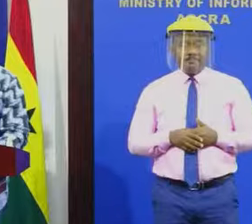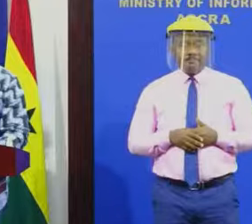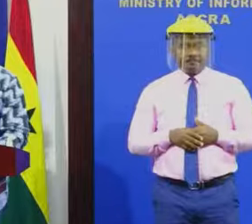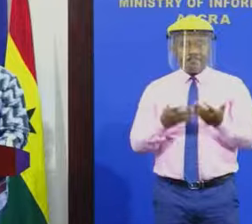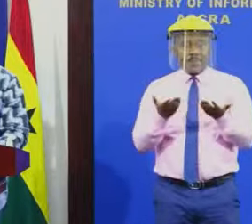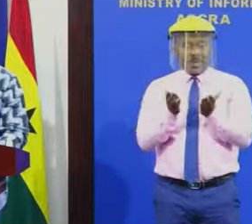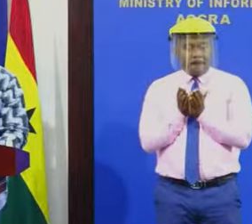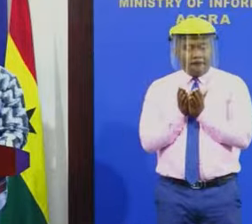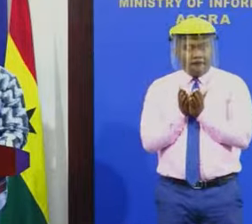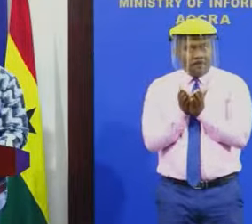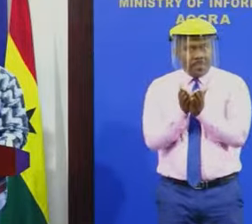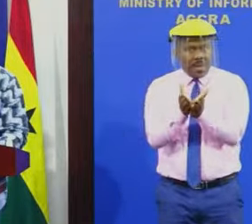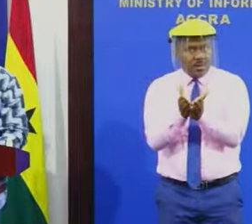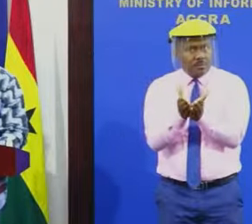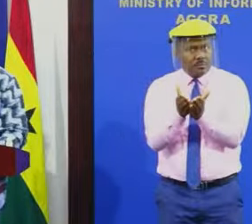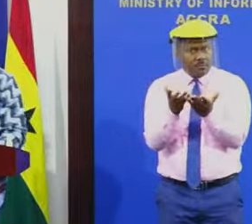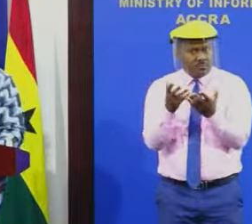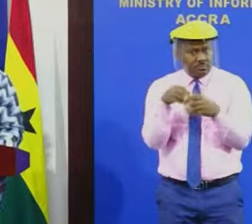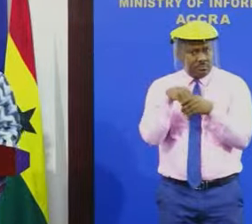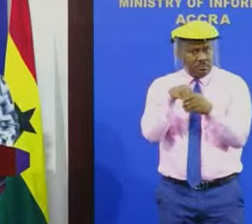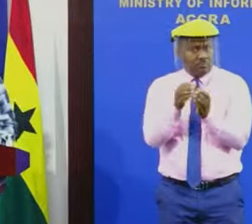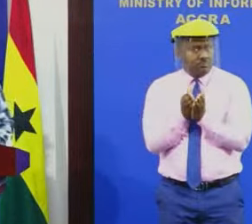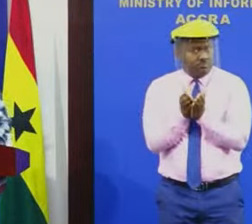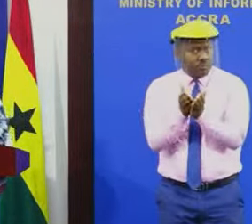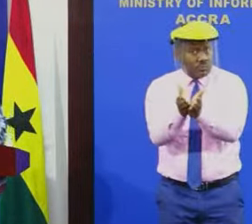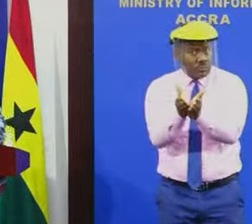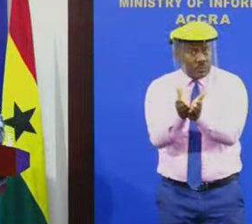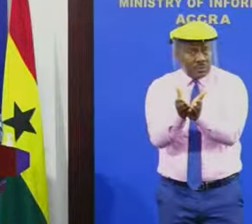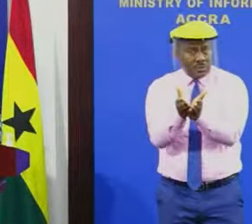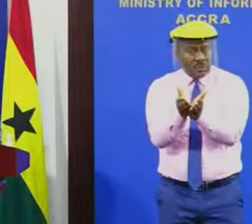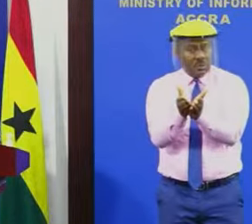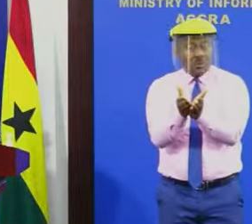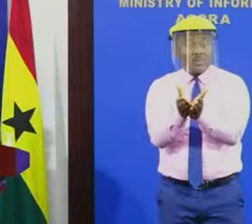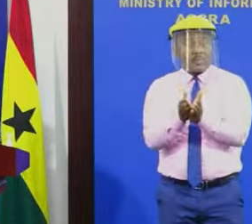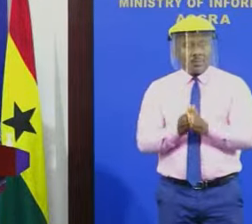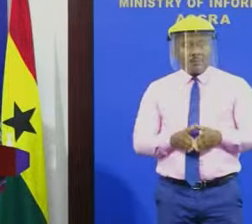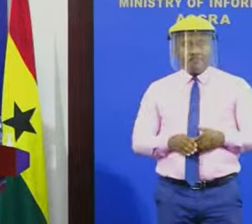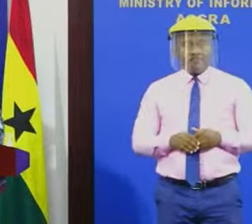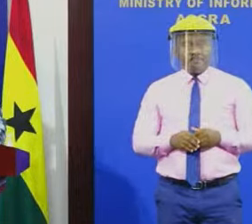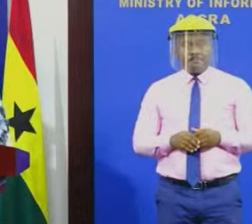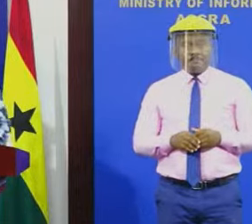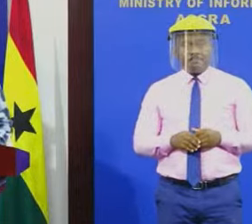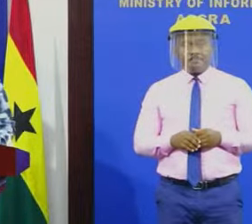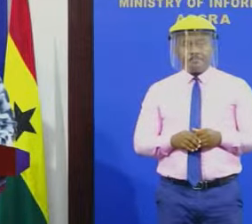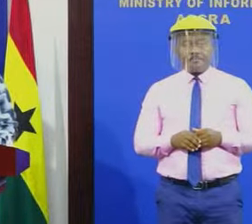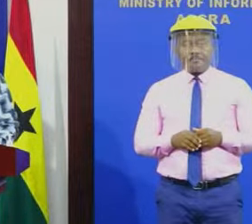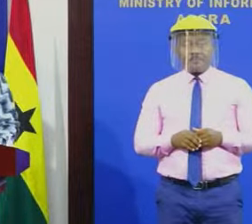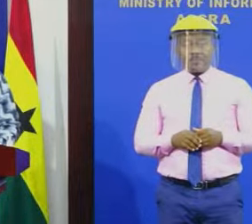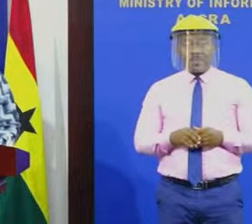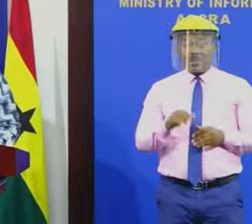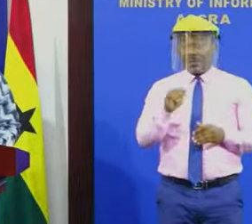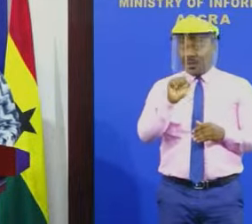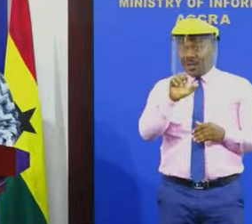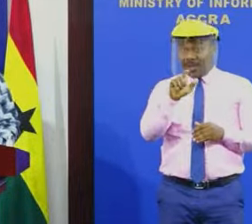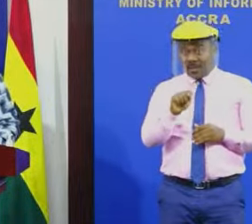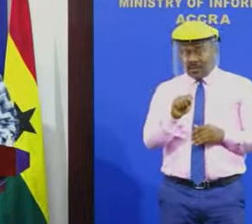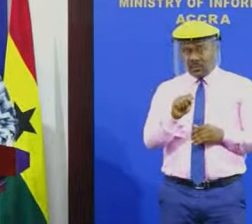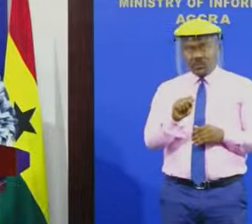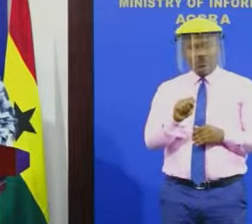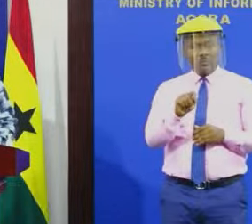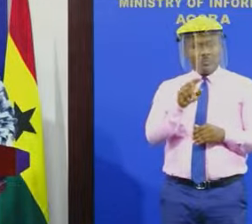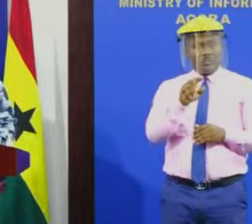transportation. And under this, we are mandated by Section 22E of the Ghana Maritime Authority Act to